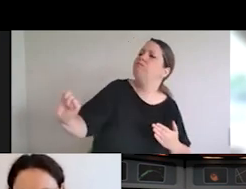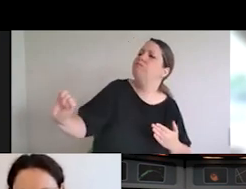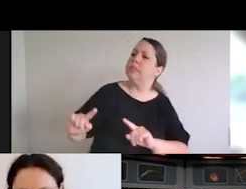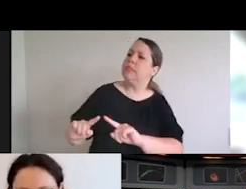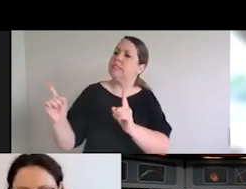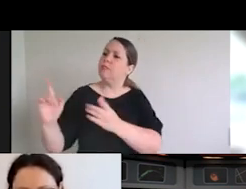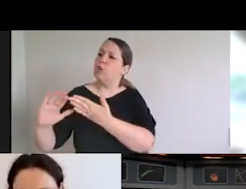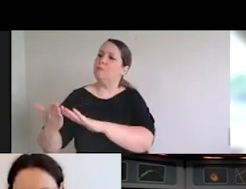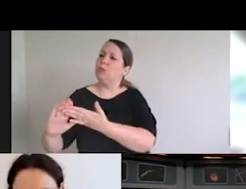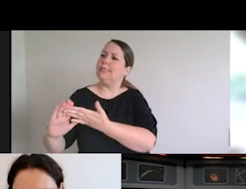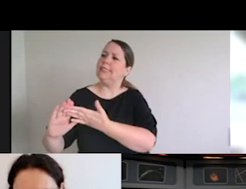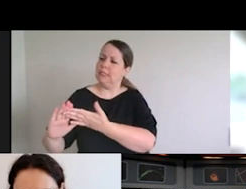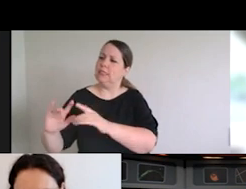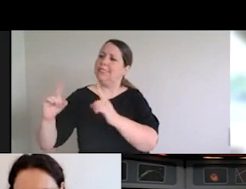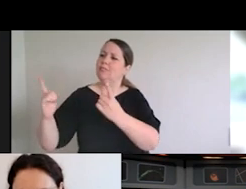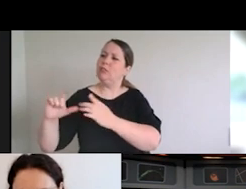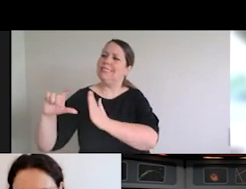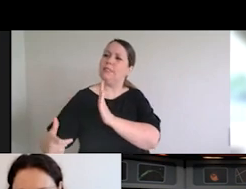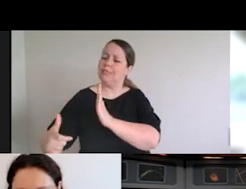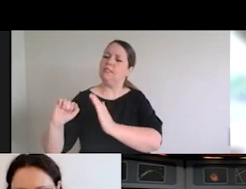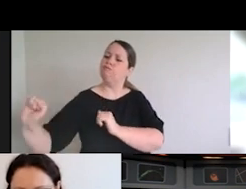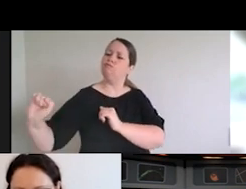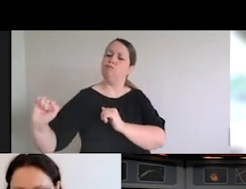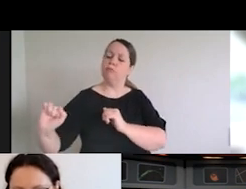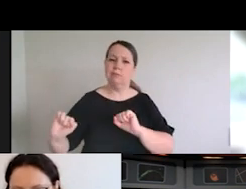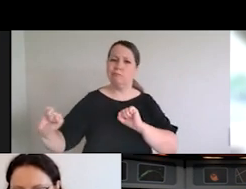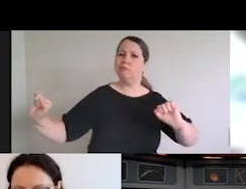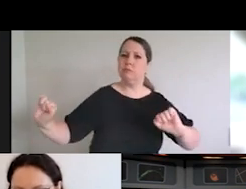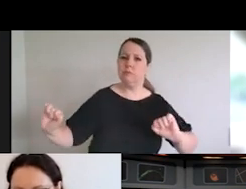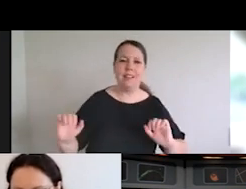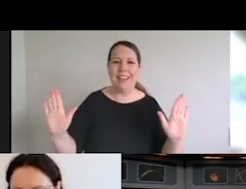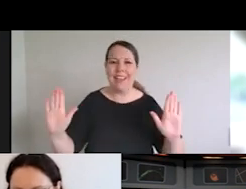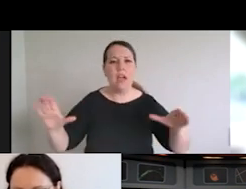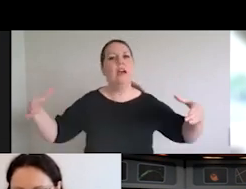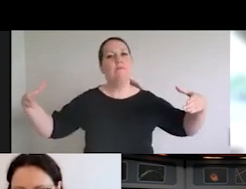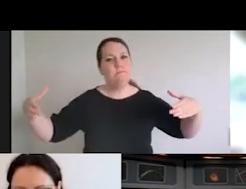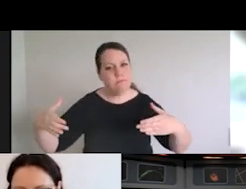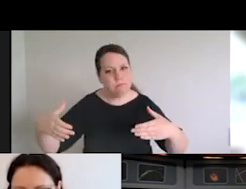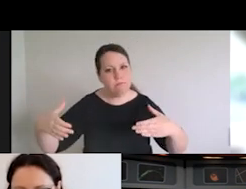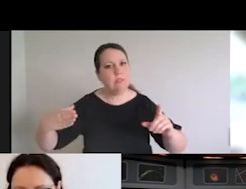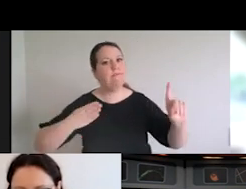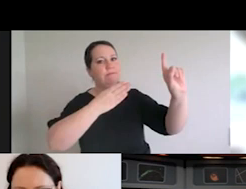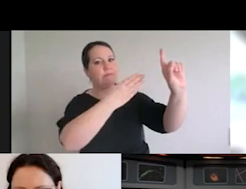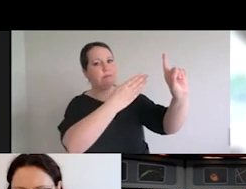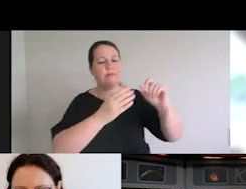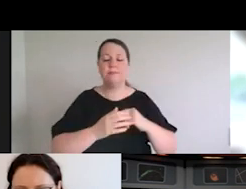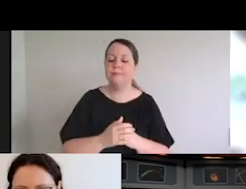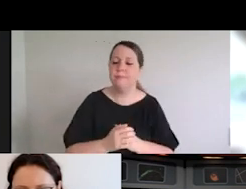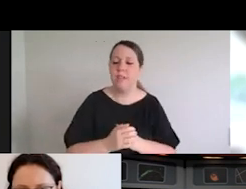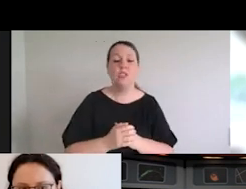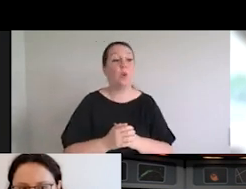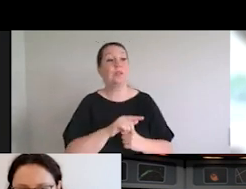the reality is we have this bill being introduced in July